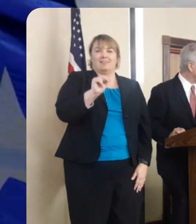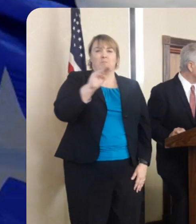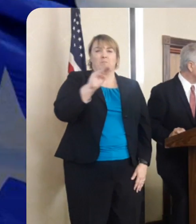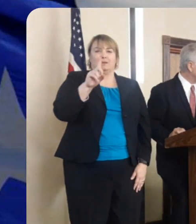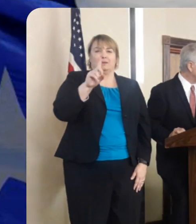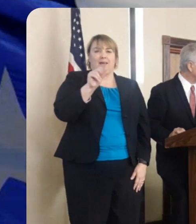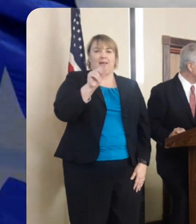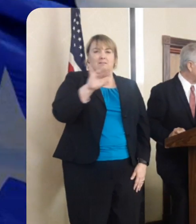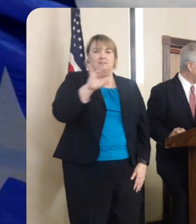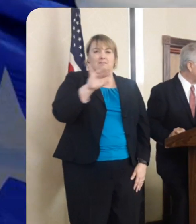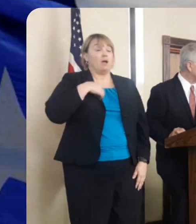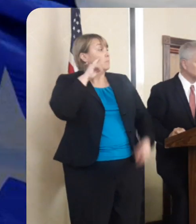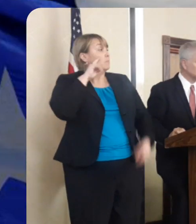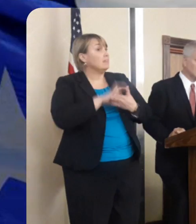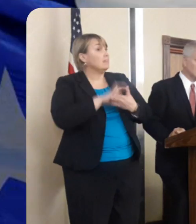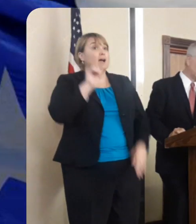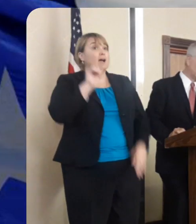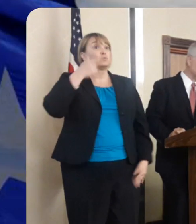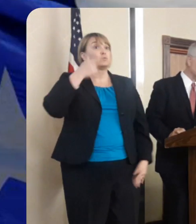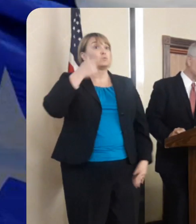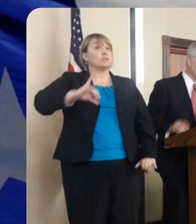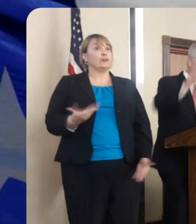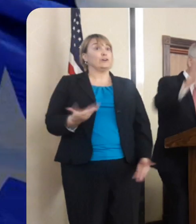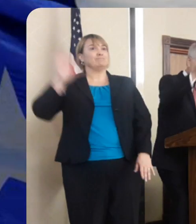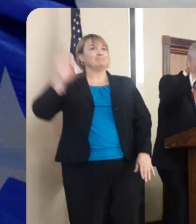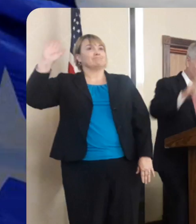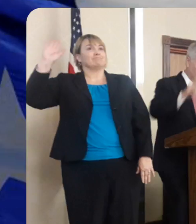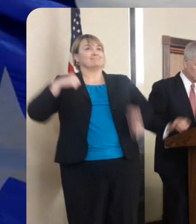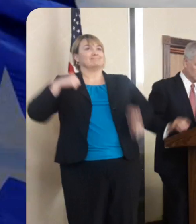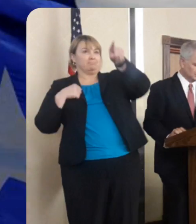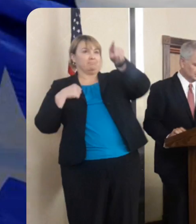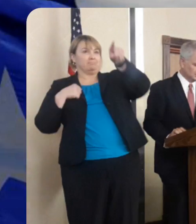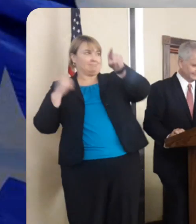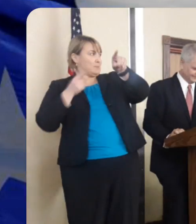he? Al? Yeah, stand with the way, everybody, Al.